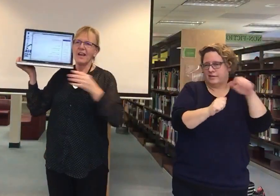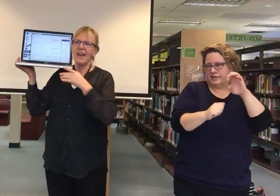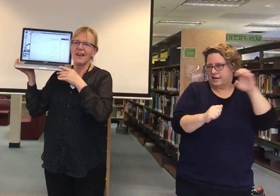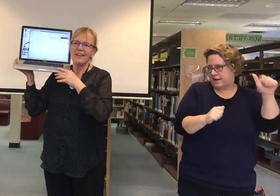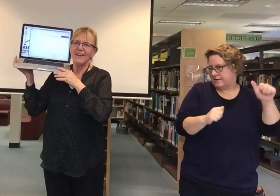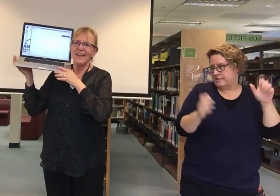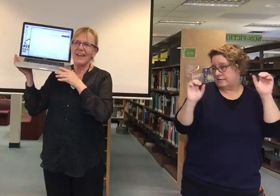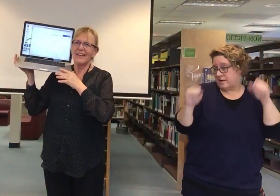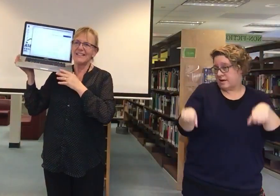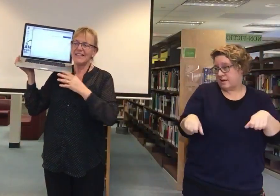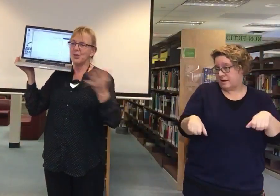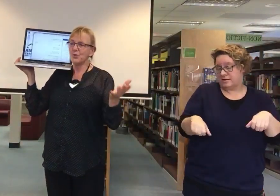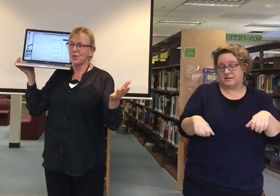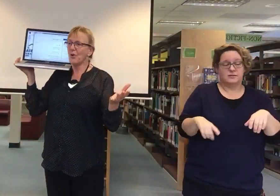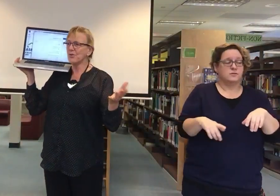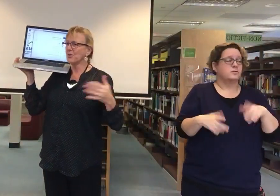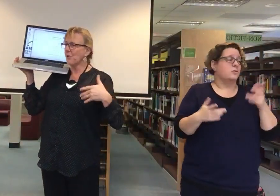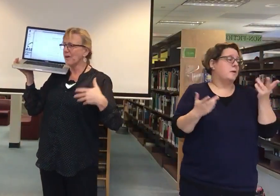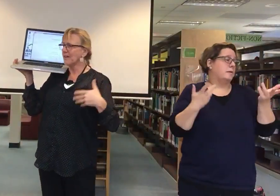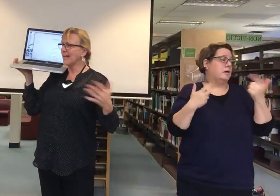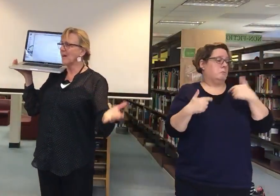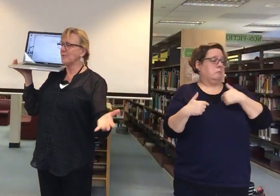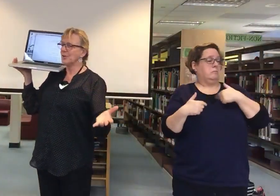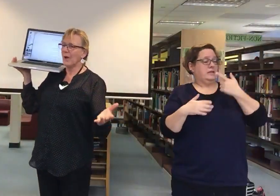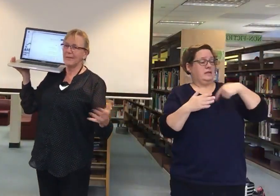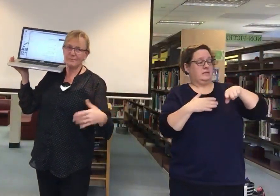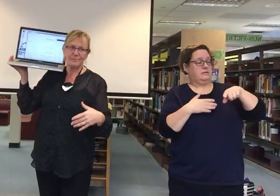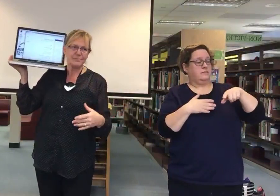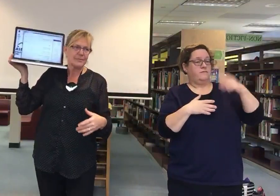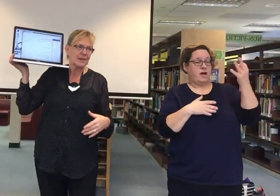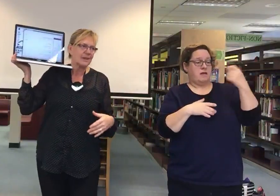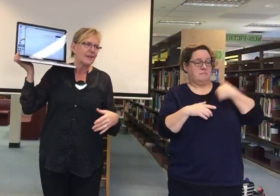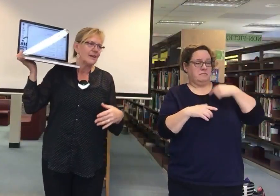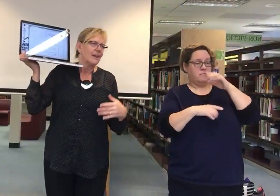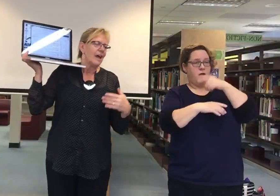next Friday, and I see you don't, so why don't I come your way?